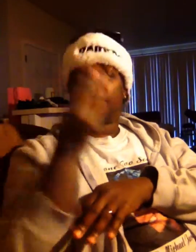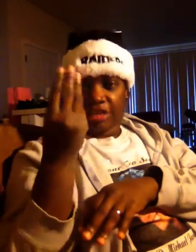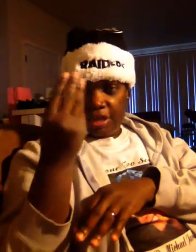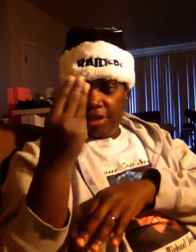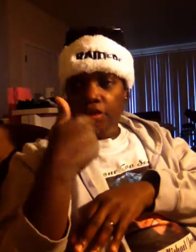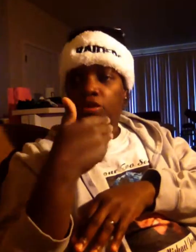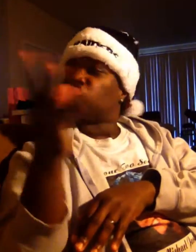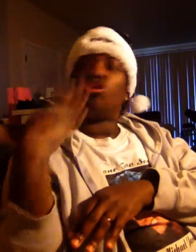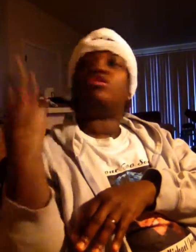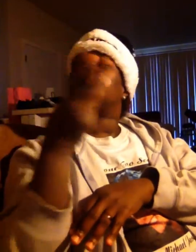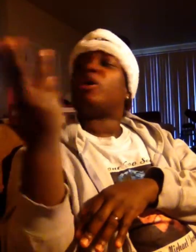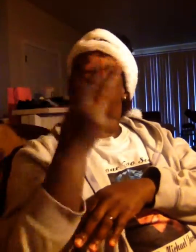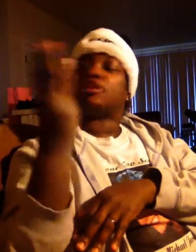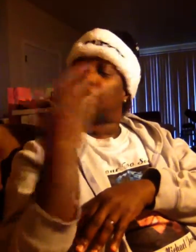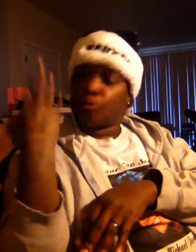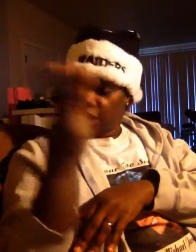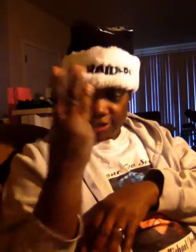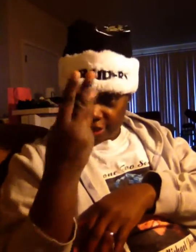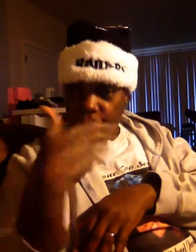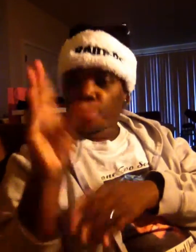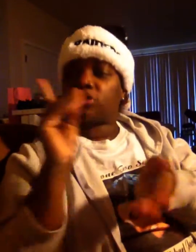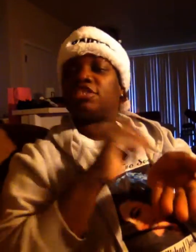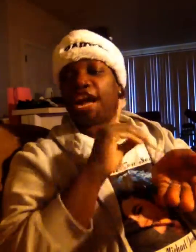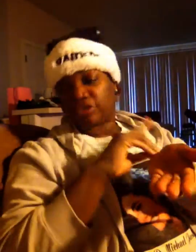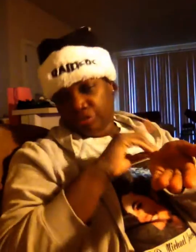That's better. No, well said, don't talk to